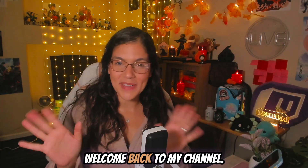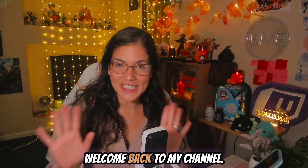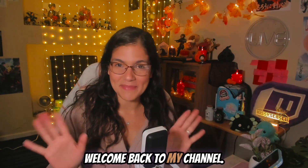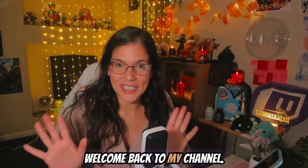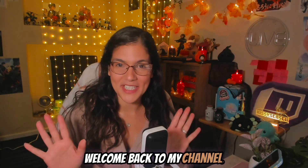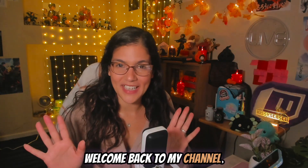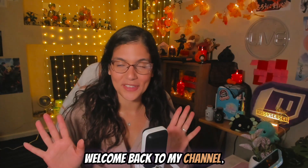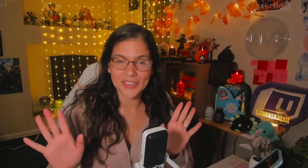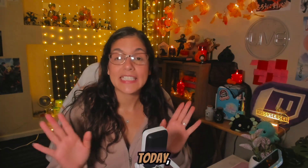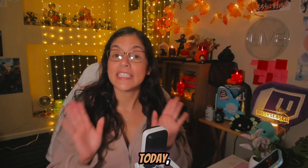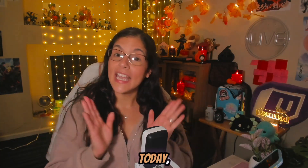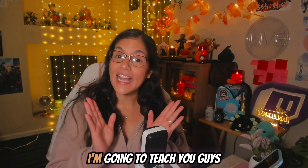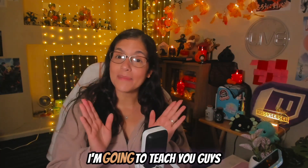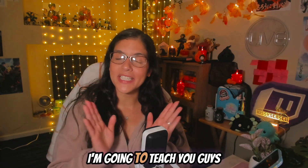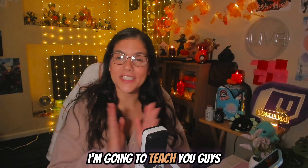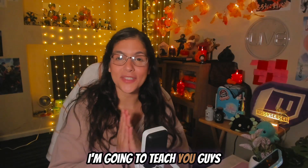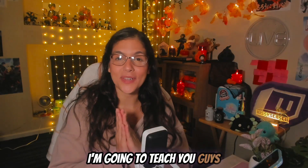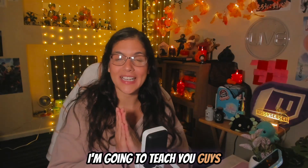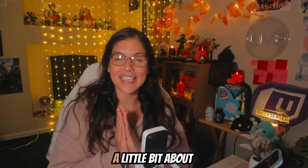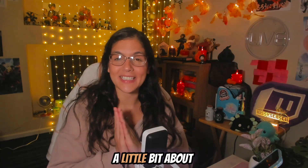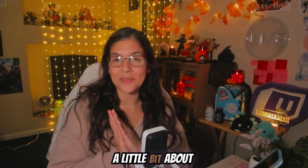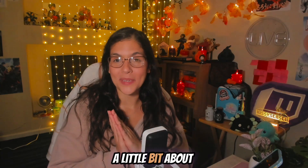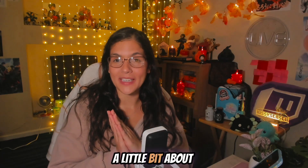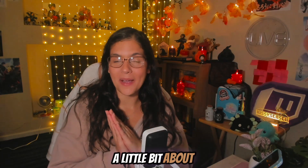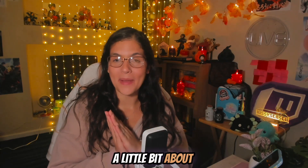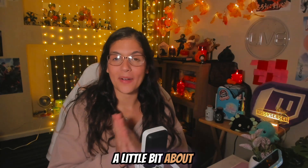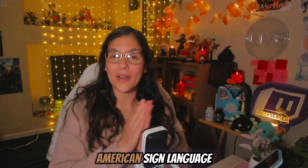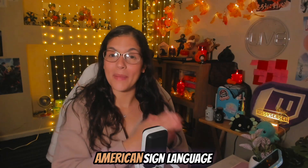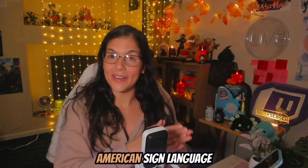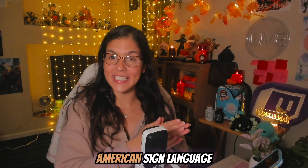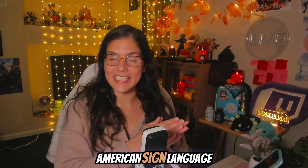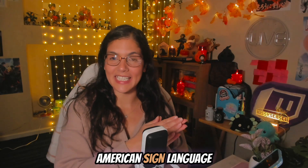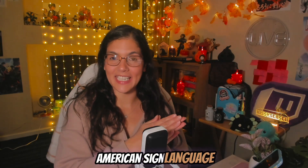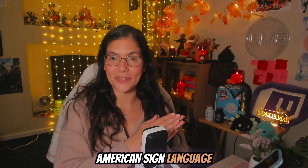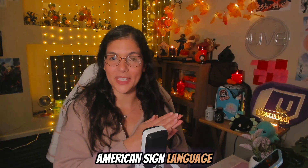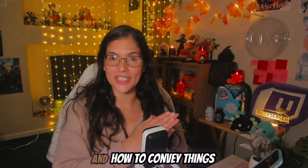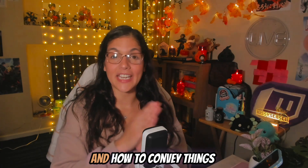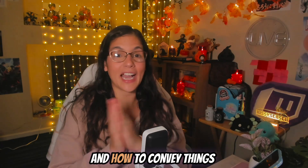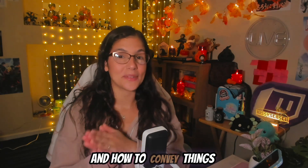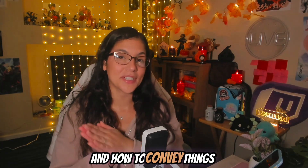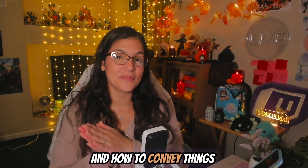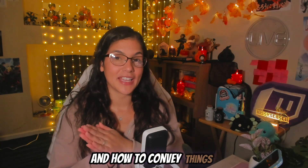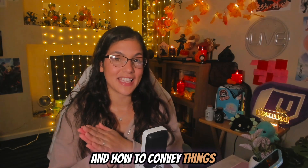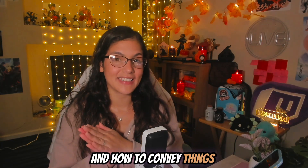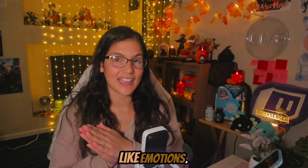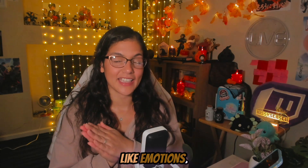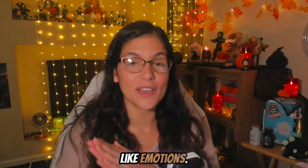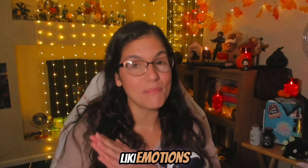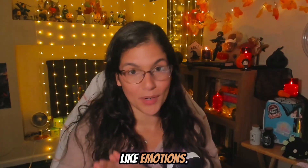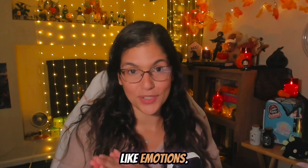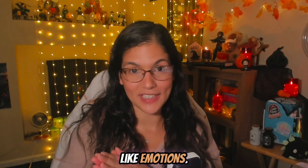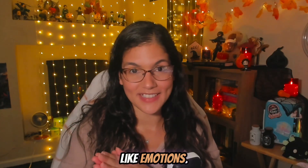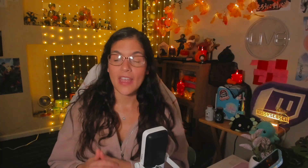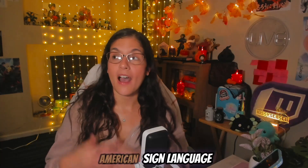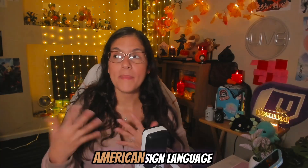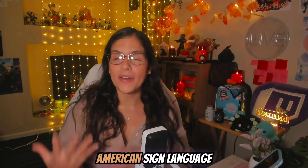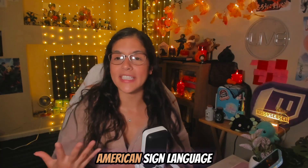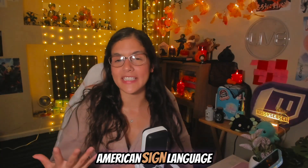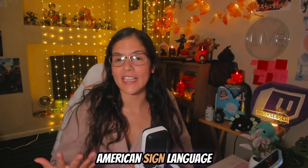to my channel. Today I'm going to teach you guys a little bit about American Sign Language and how to convey things like emotions. American Sign